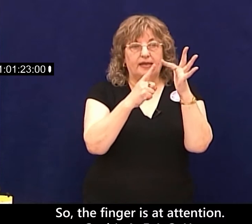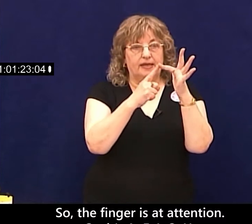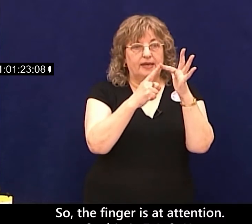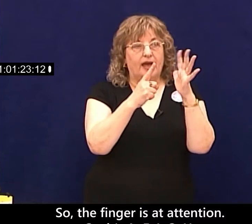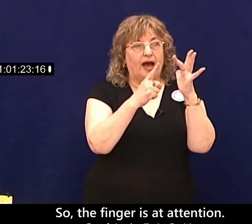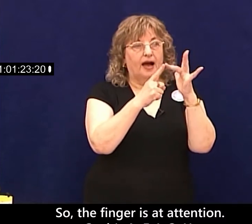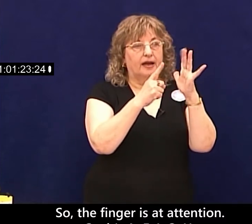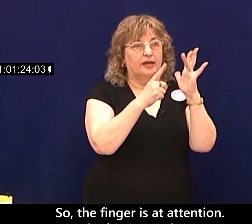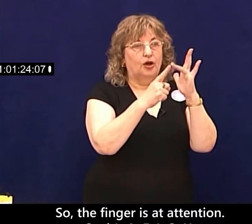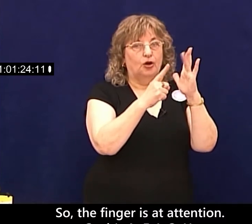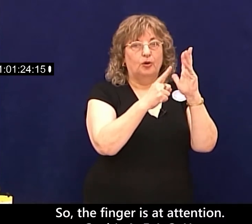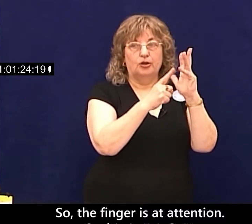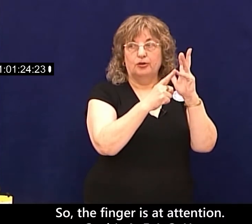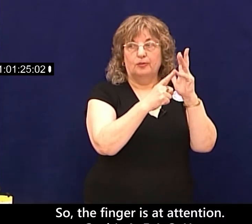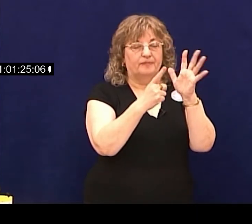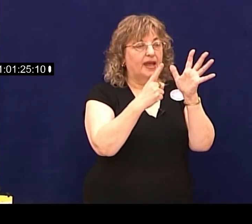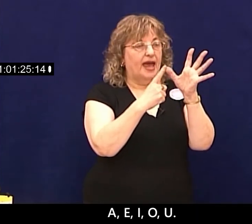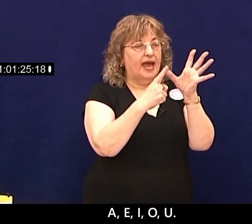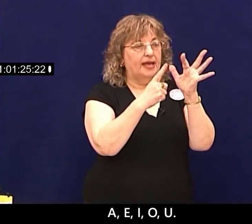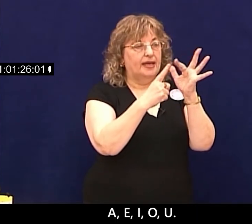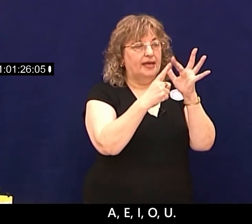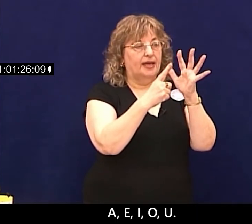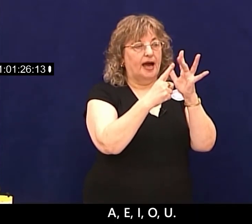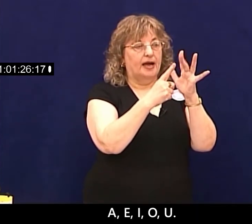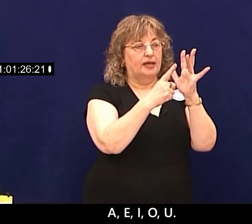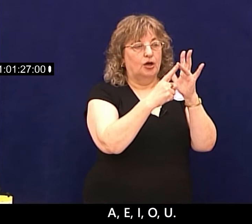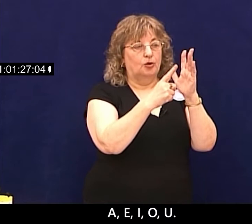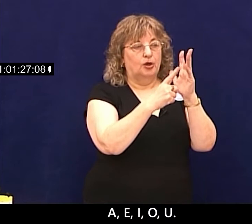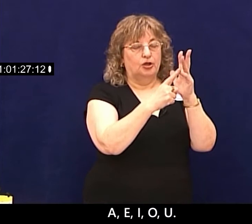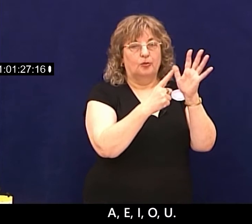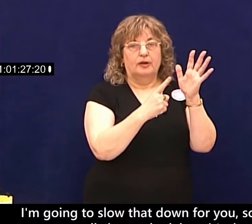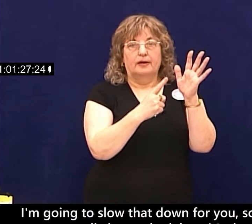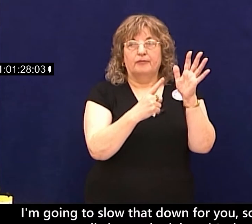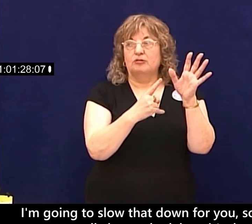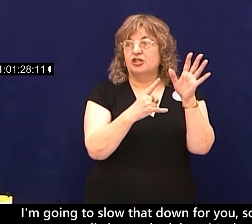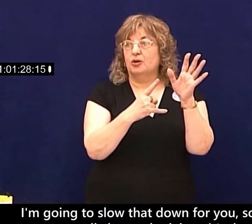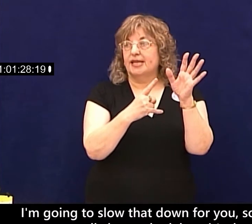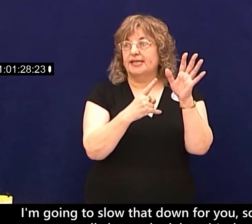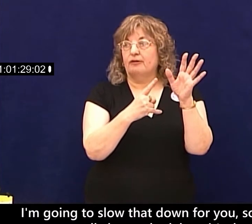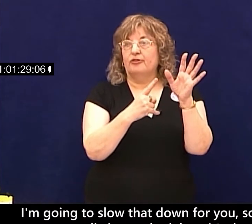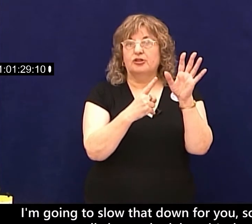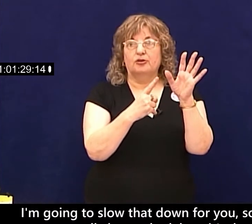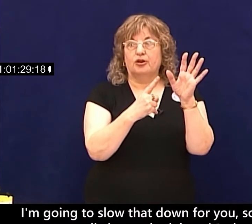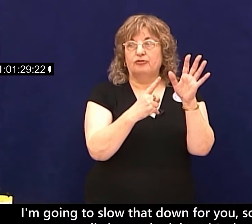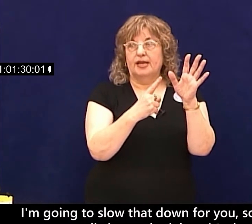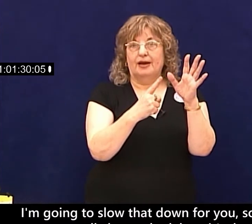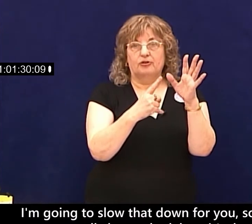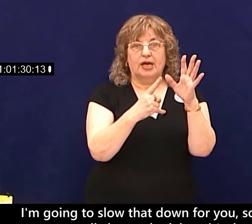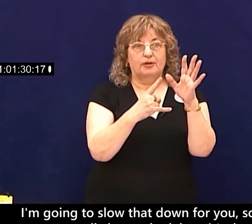E, I, O, U. A, E, I, O, U. I'm going to slow that down for you so you can really have a look how it's